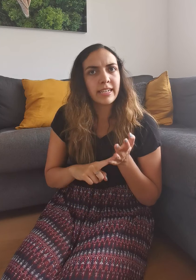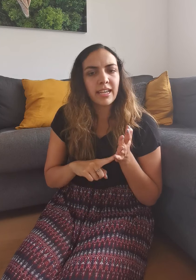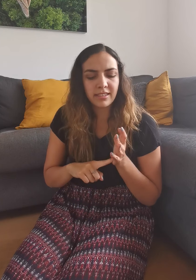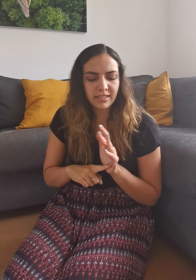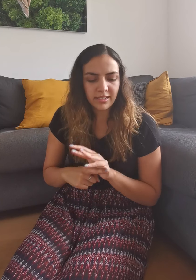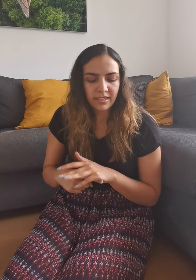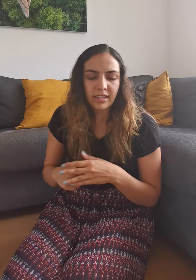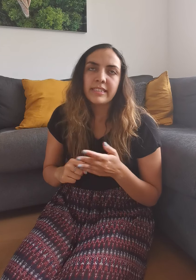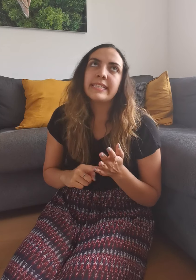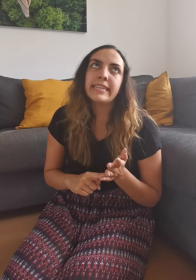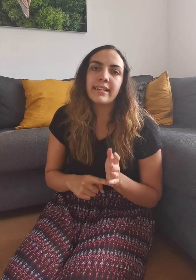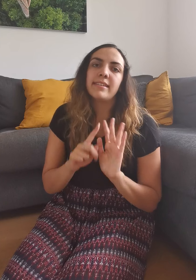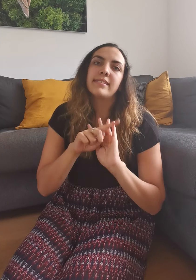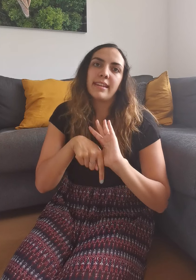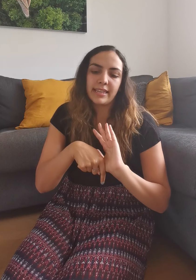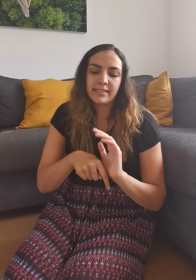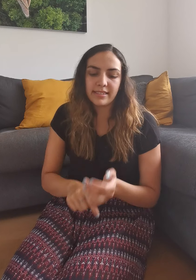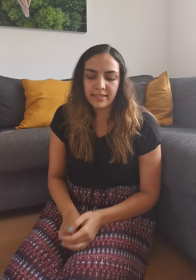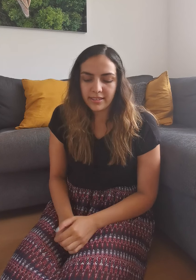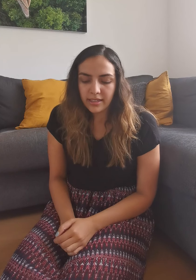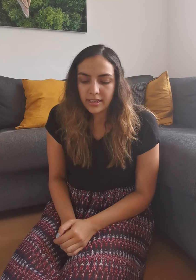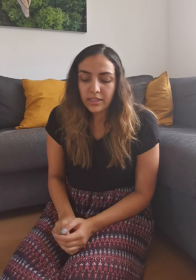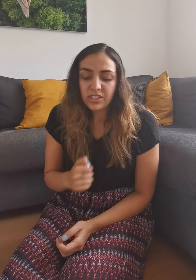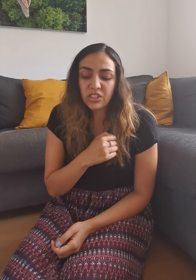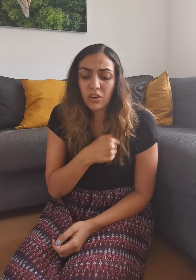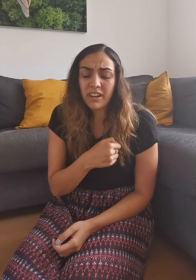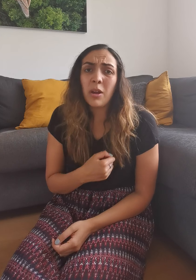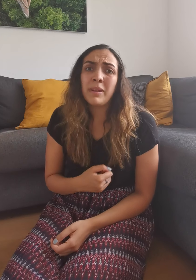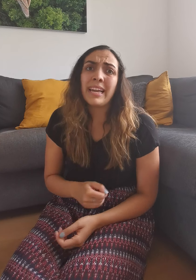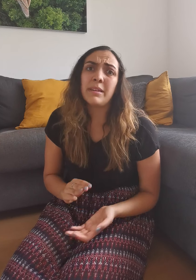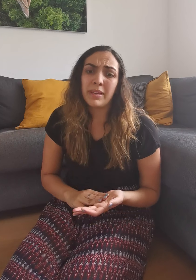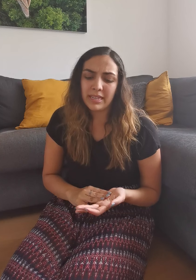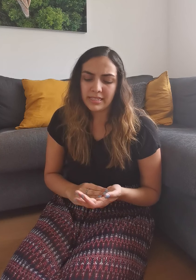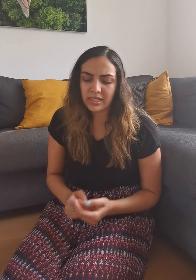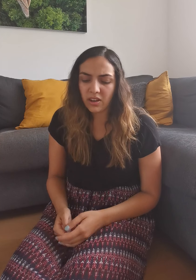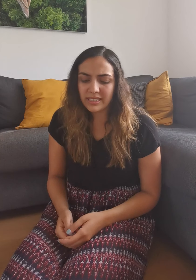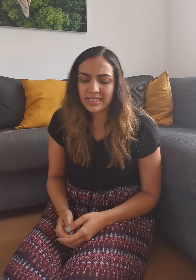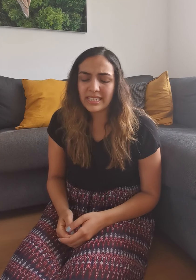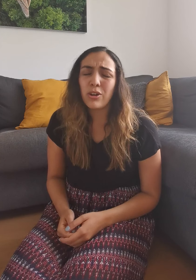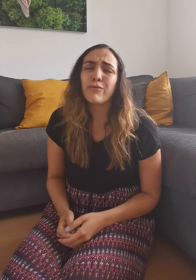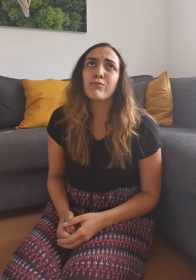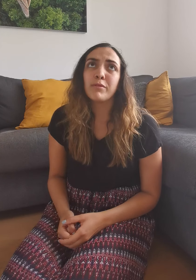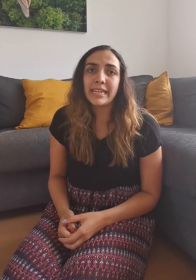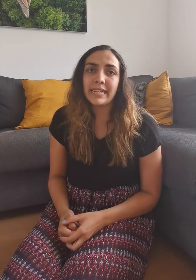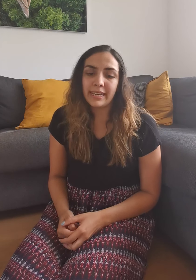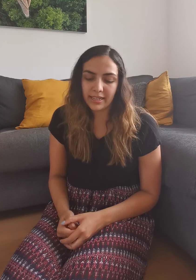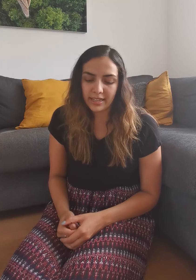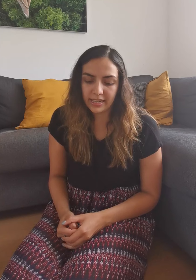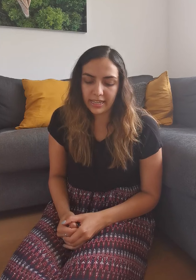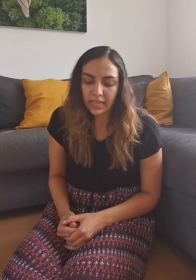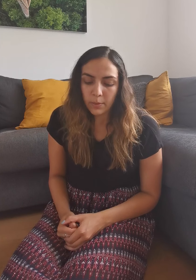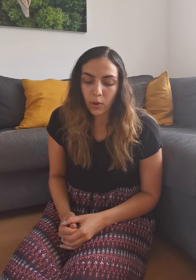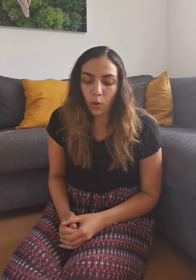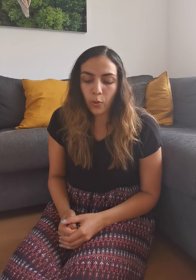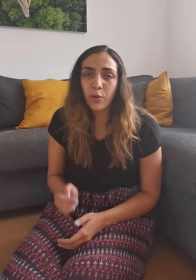Tiddler. Tiddler's late. Sorry I'm late, miss. I set off really early. On the